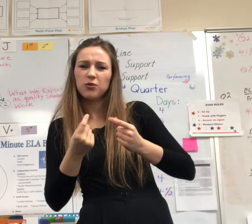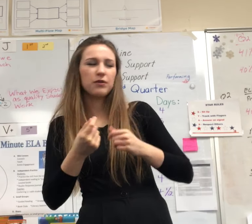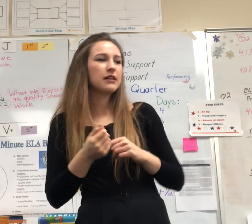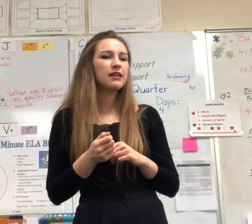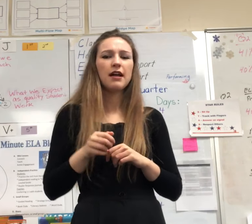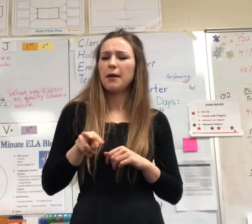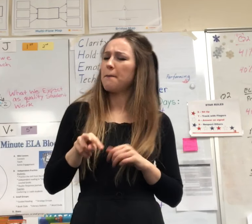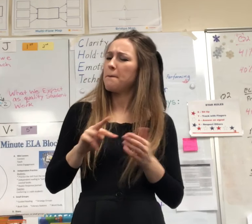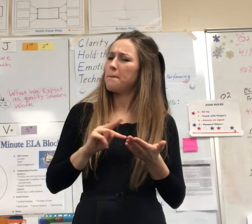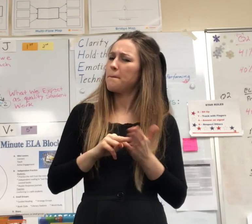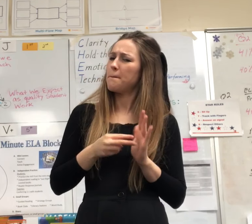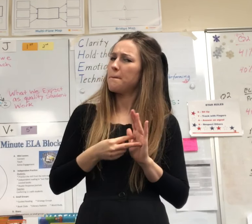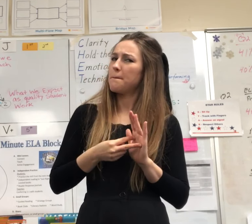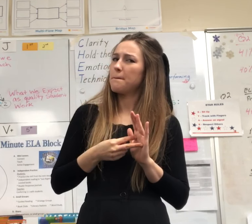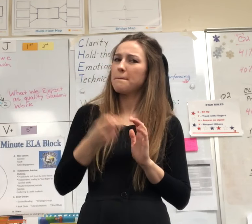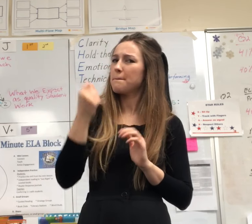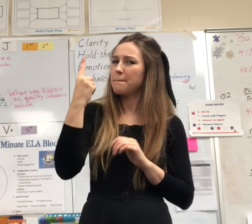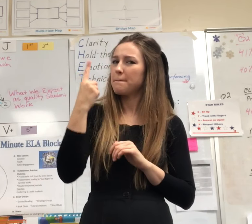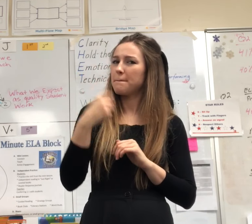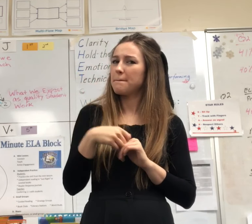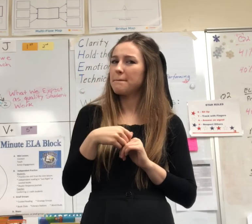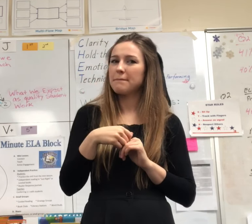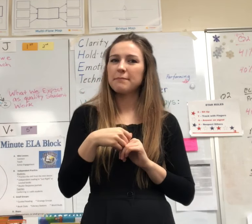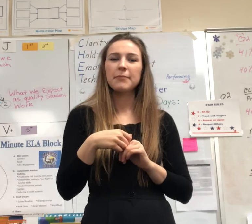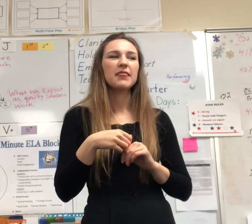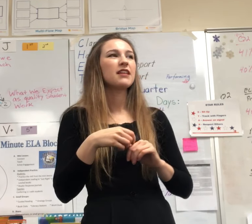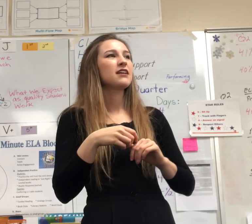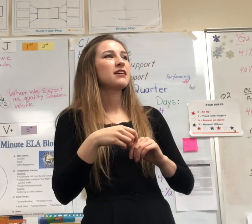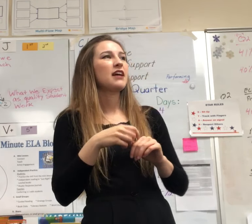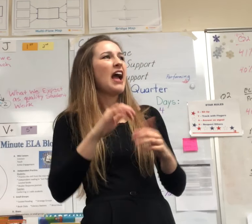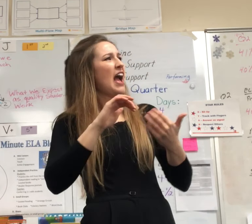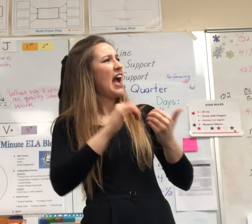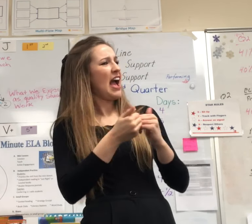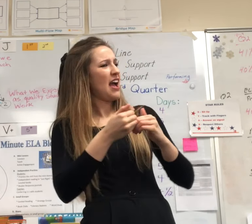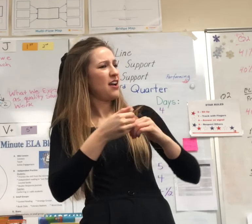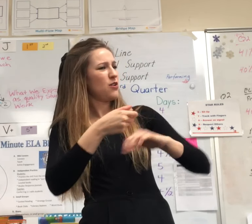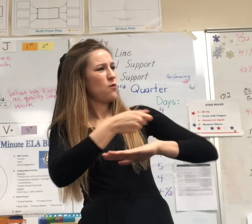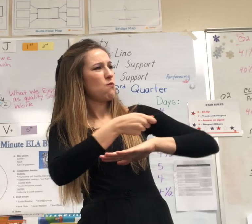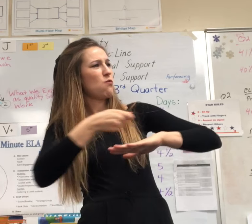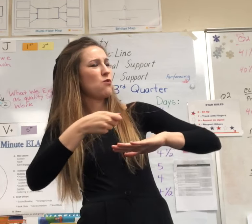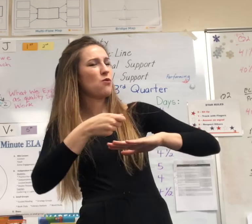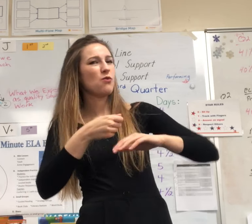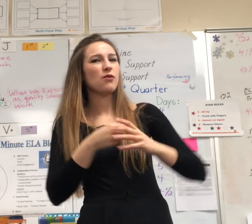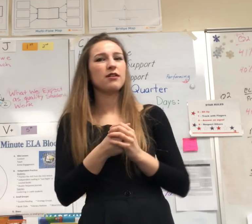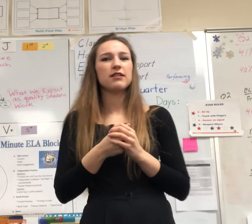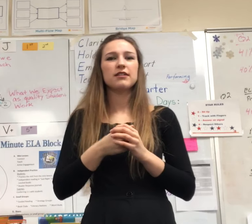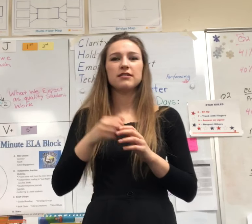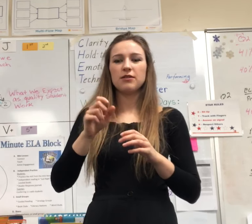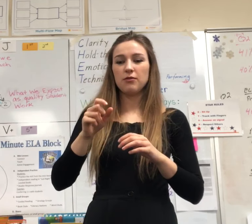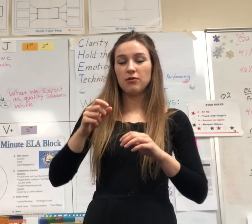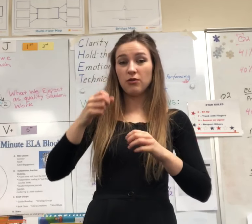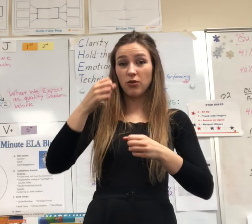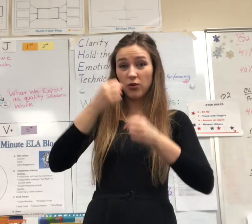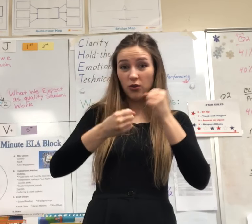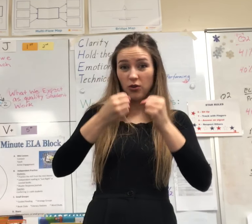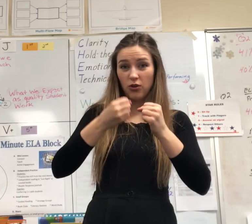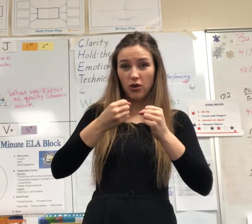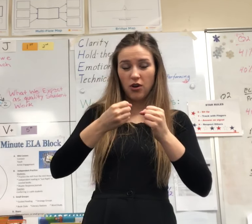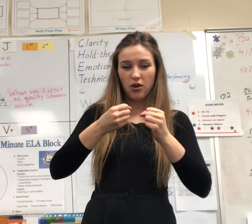it up? You just let it, you put the washers on, you let it go and see if that'll pull the vehicle and see how far and how fast